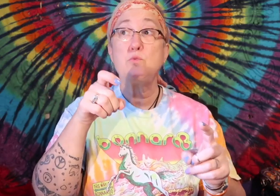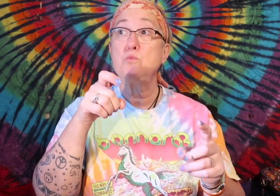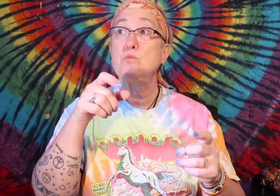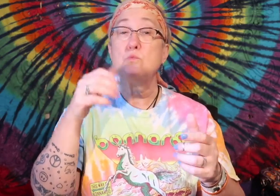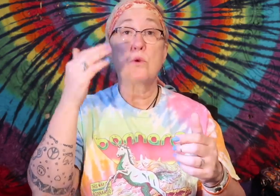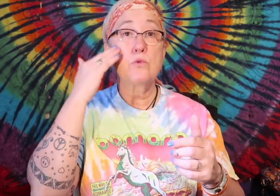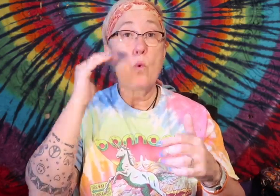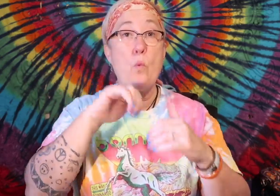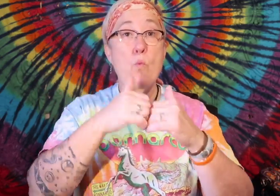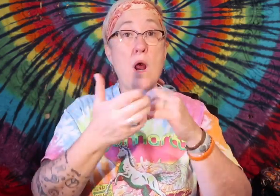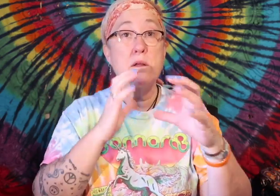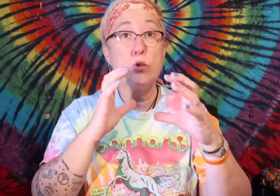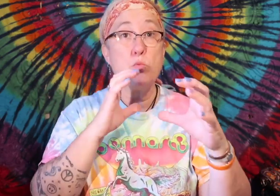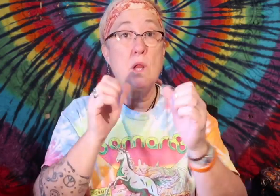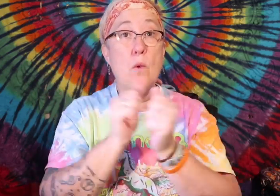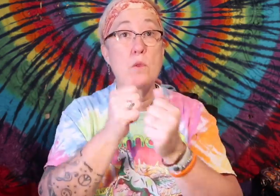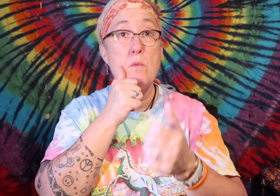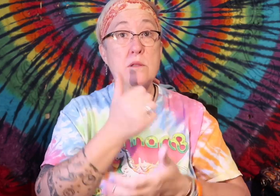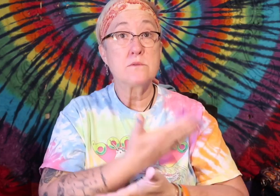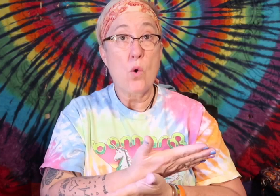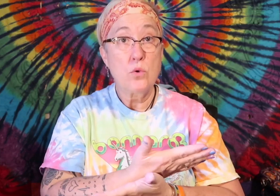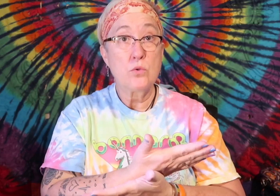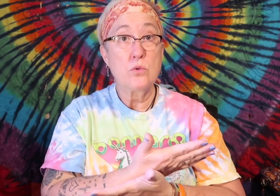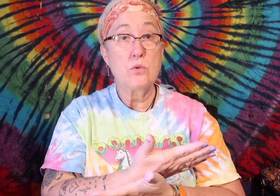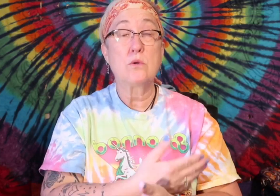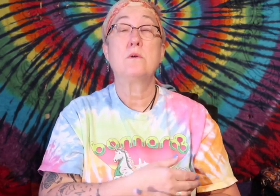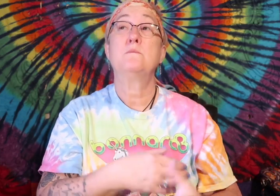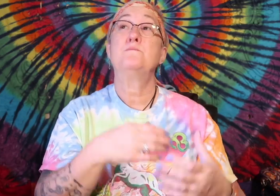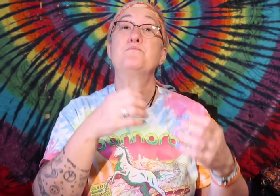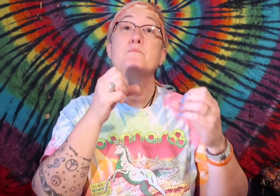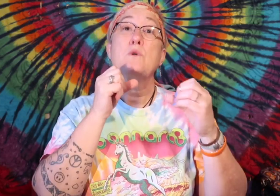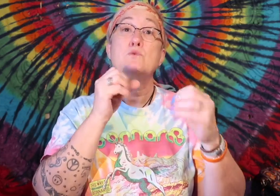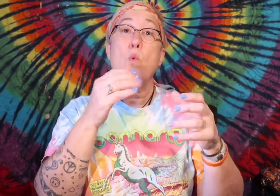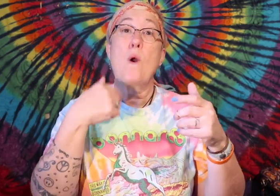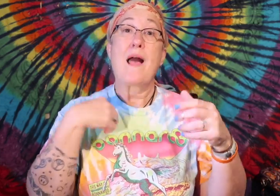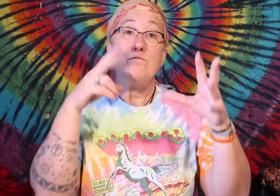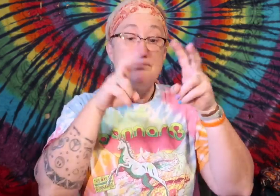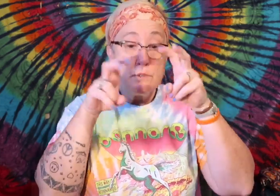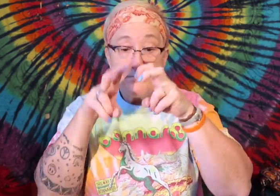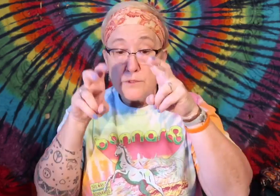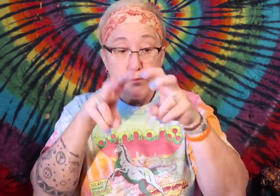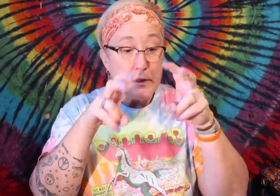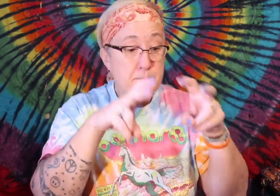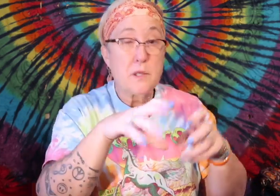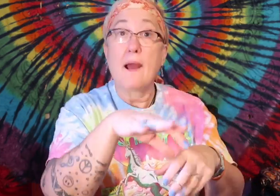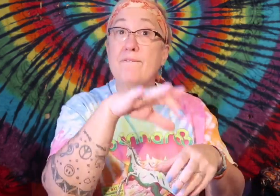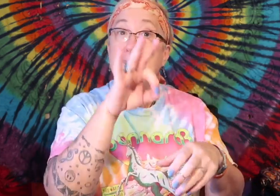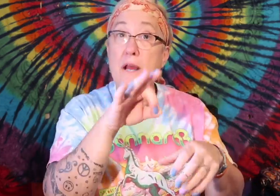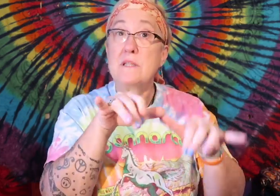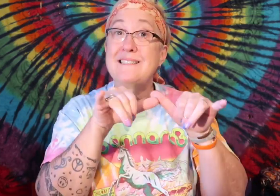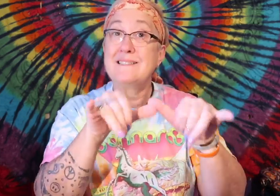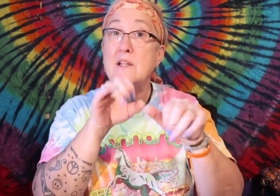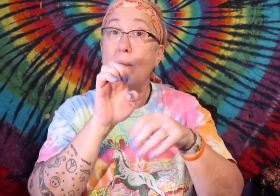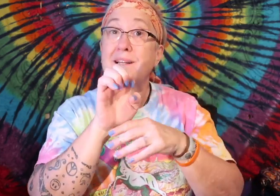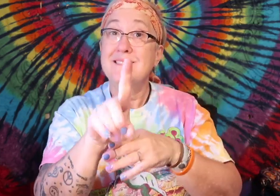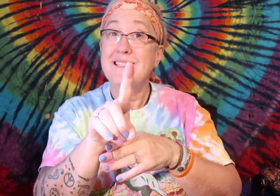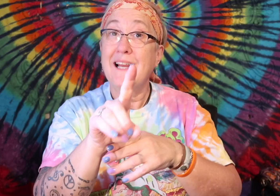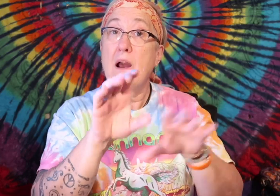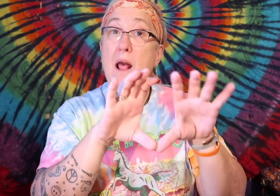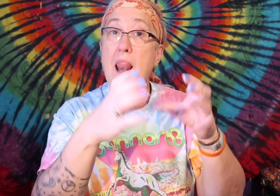actually, she becomes deaf? How am I going to how will I communicate with my daughter? So I did a lot of research, and I found